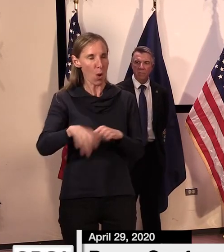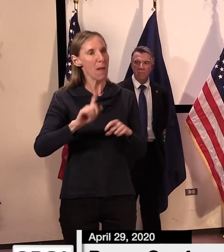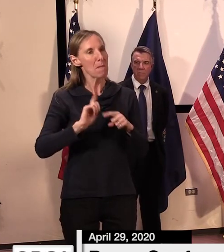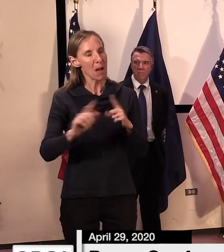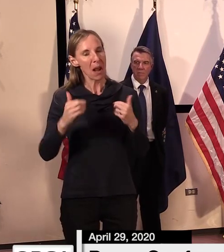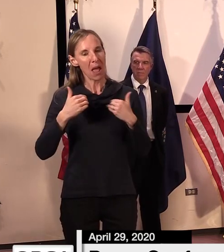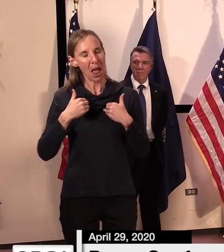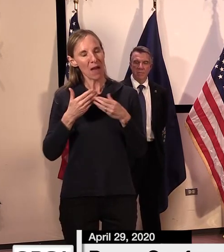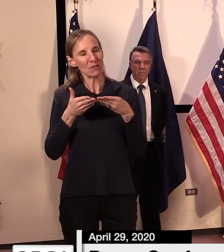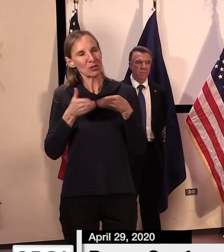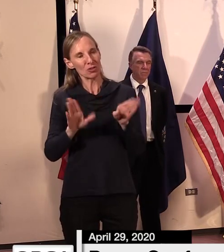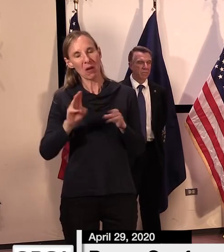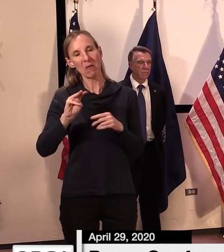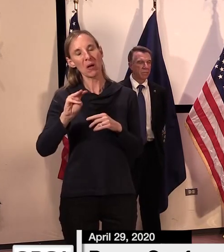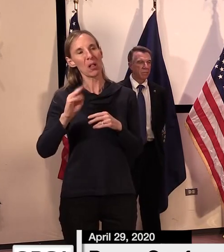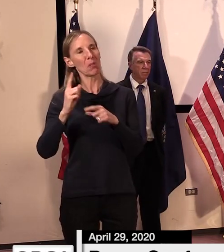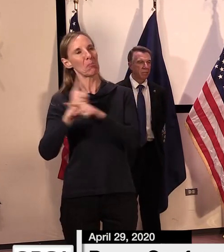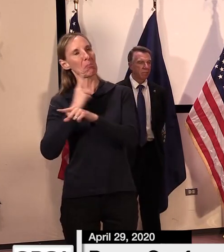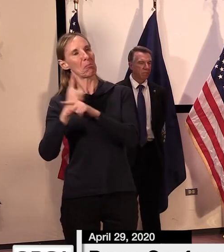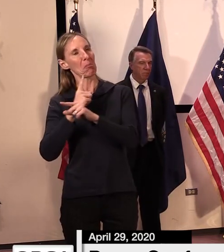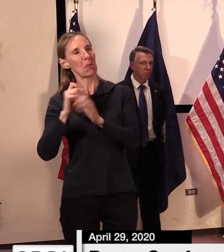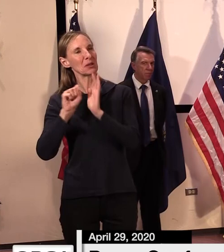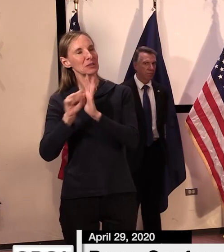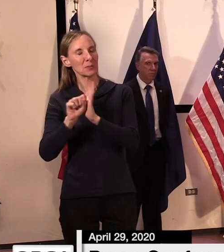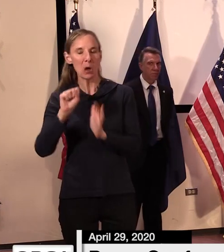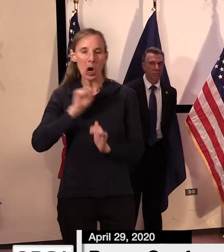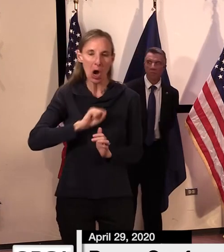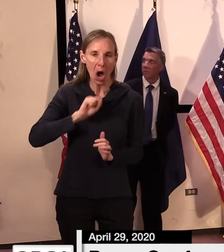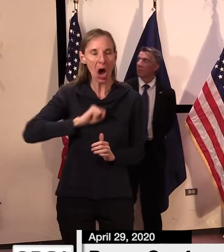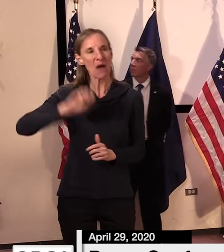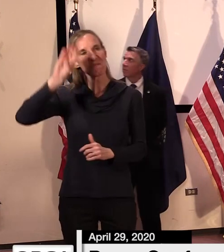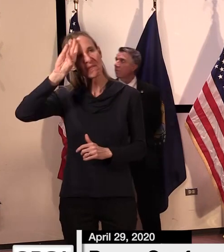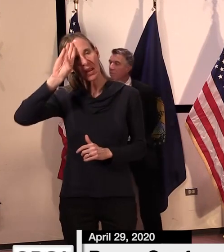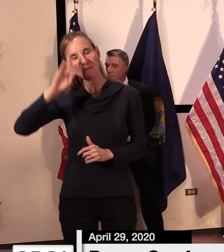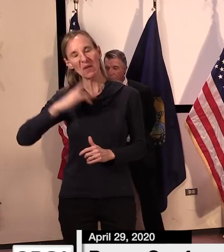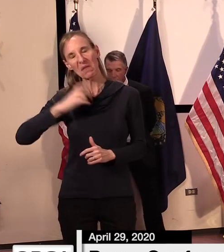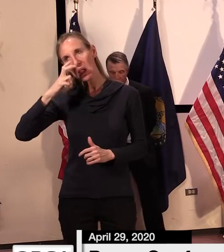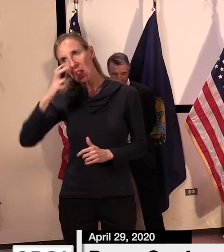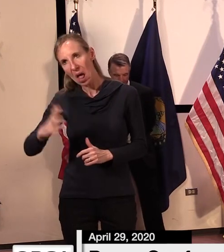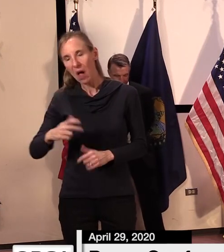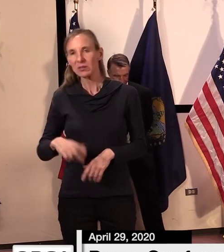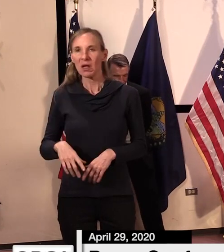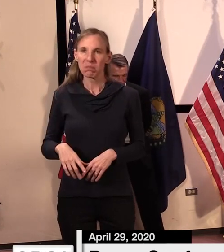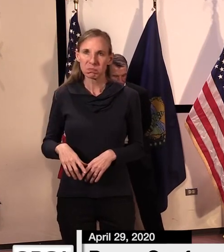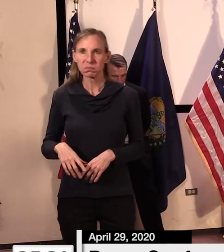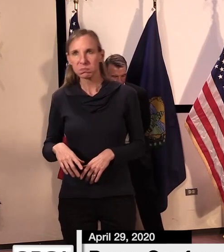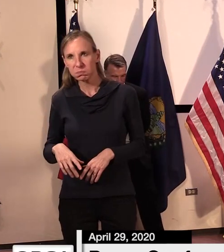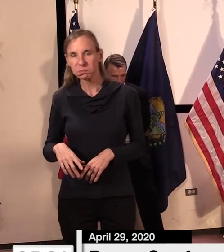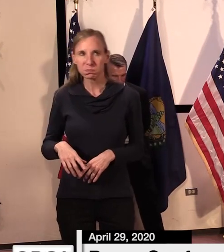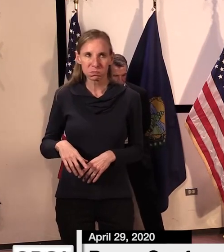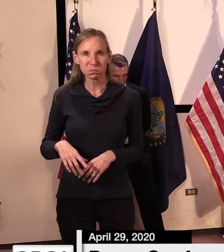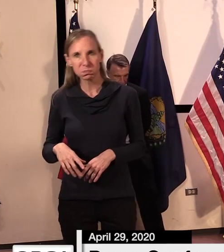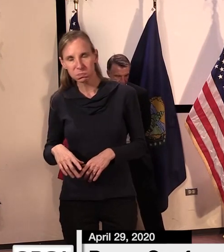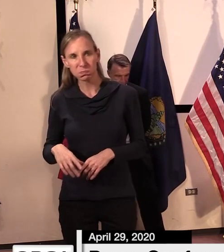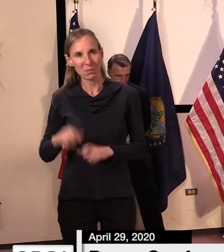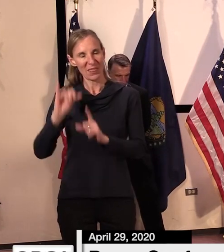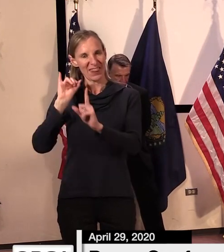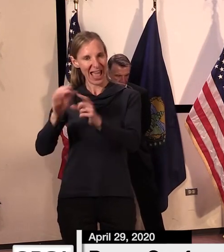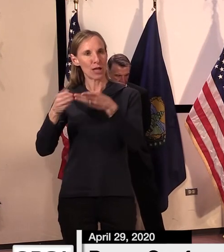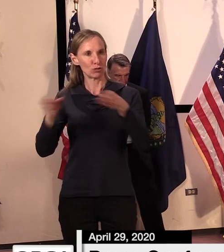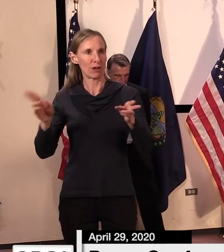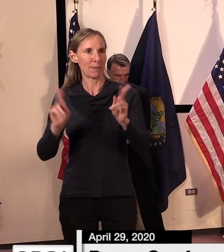would put them in the ICU that night, and they're, whether they turn positive or not, they're reflective of the